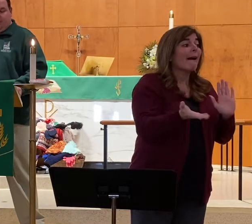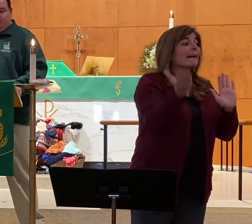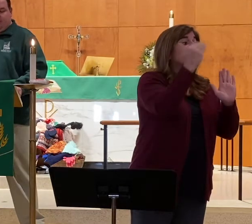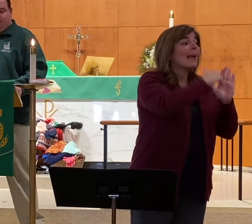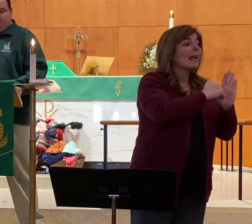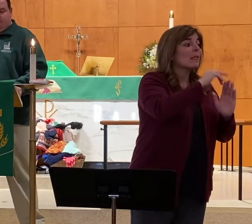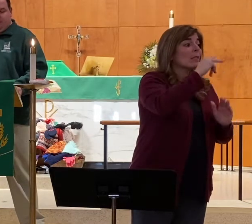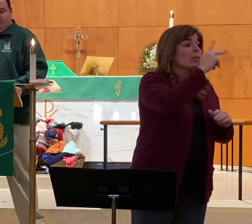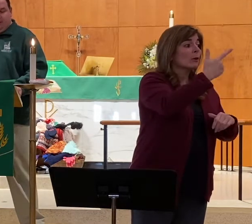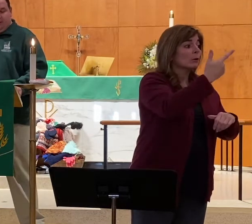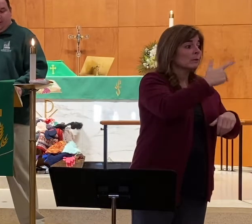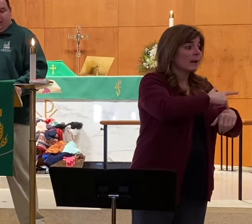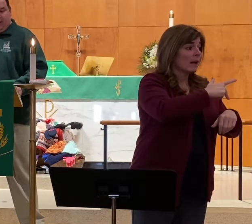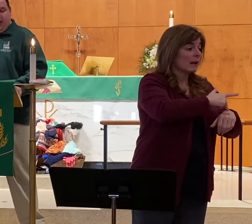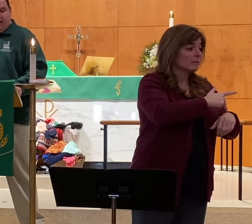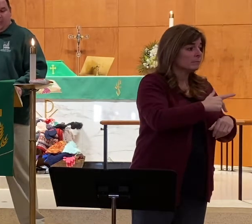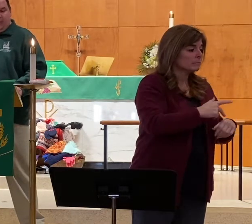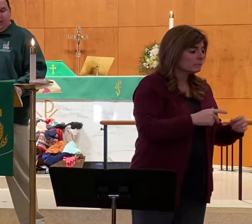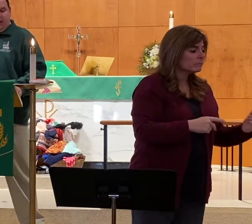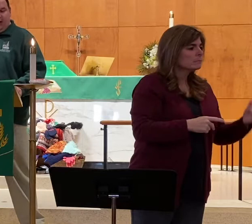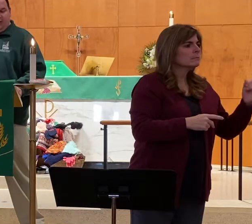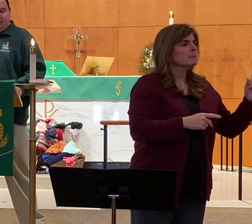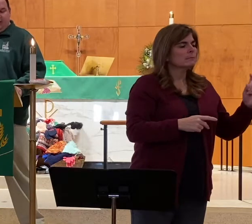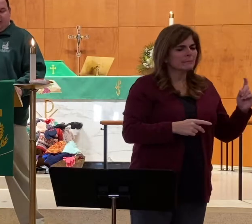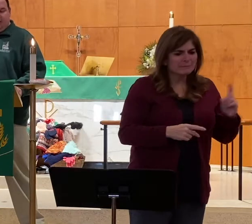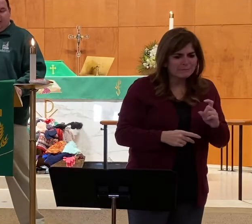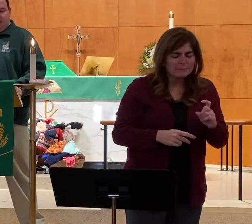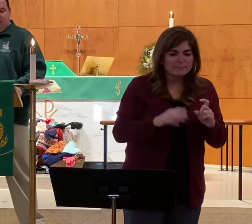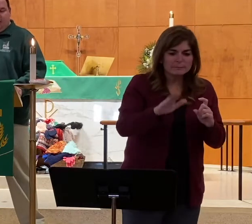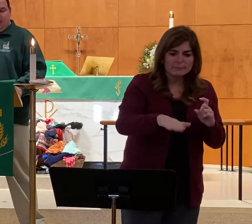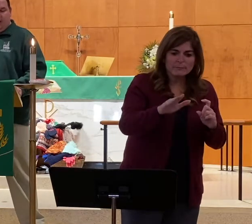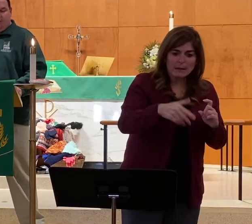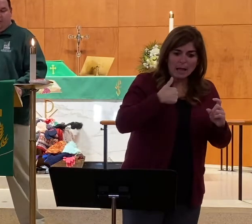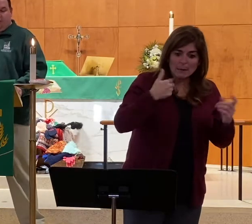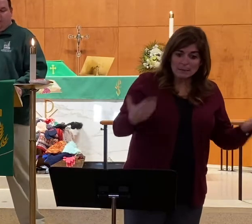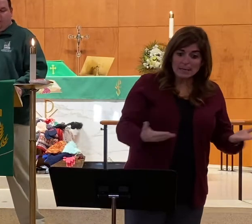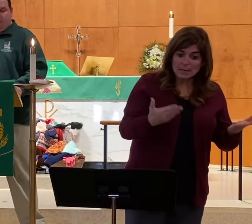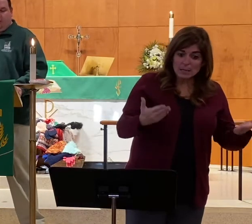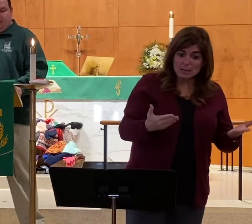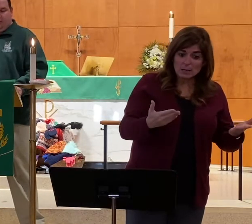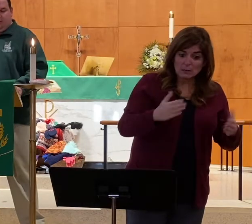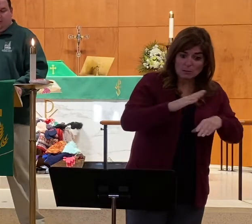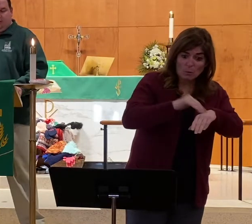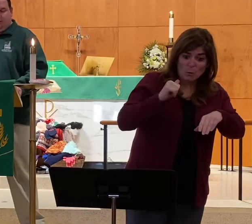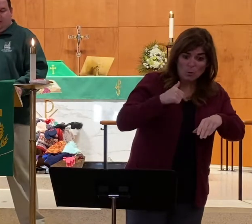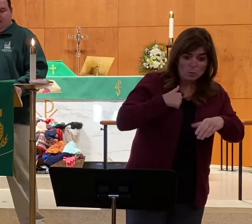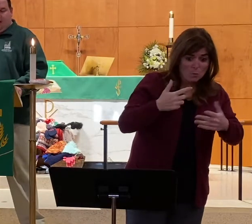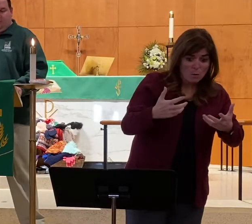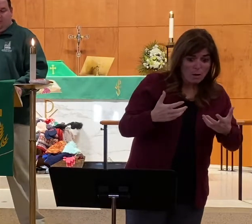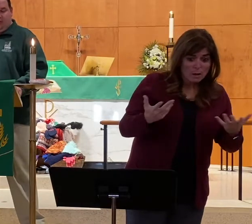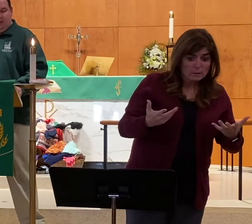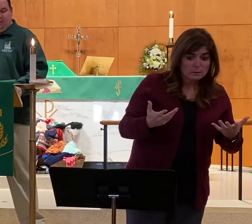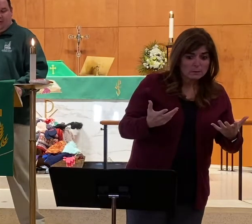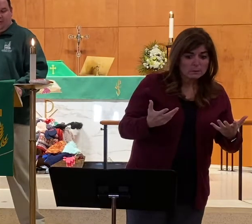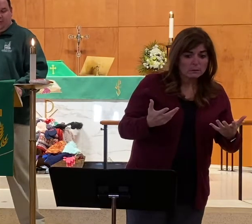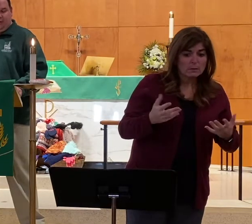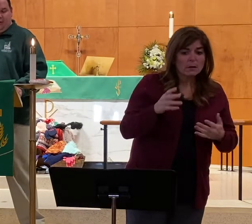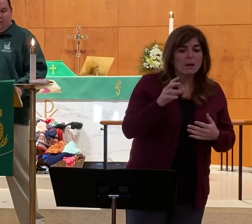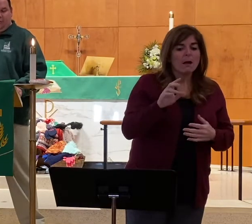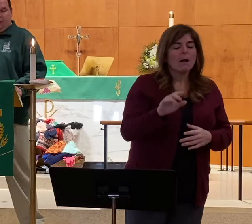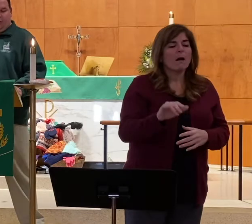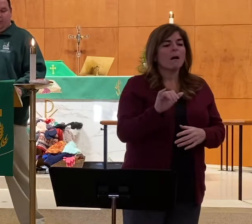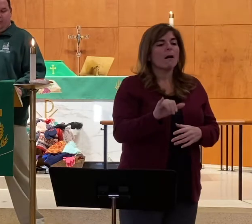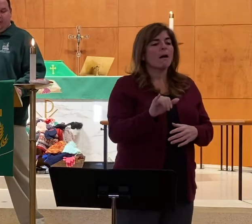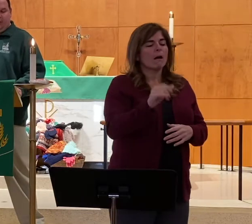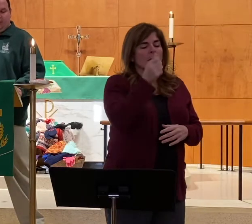the third time. And he got up and went to Eli and said, "Here I am, for you called me." Then Eli perceived that the Lord